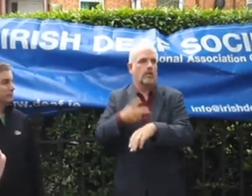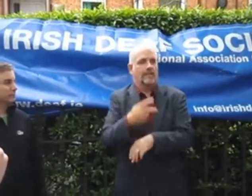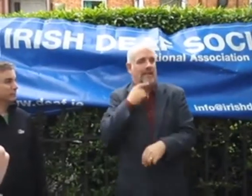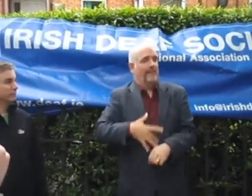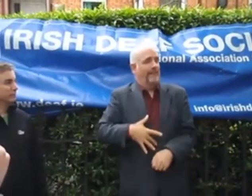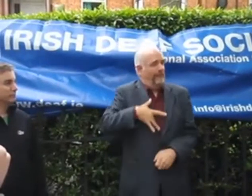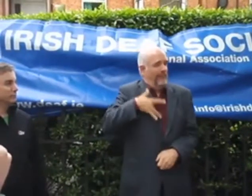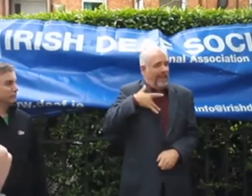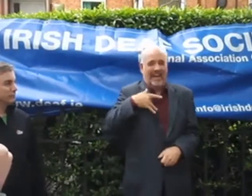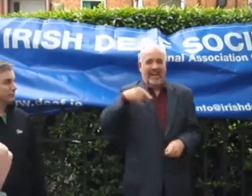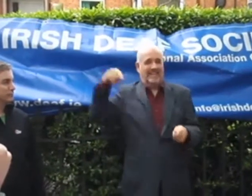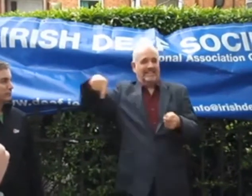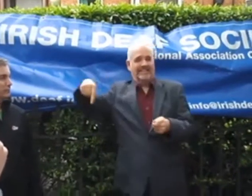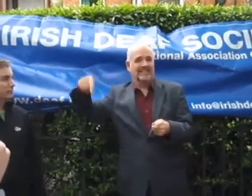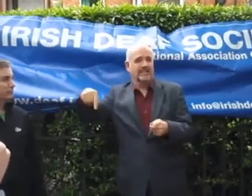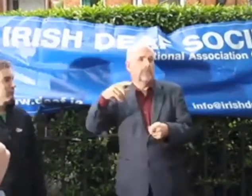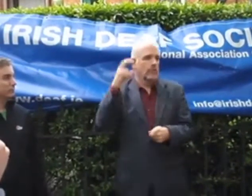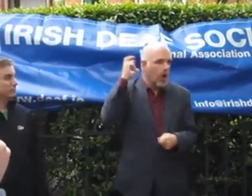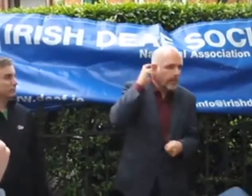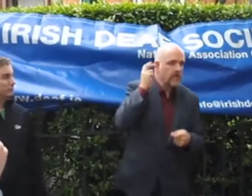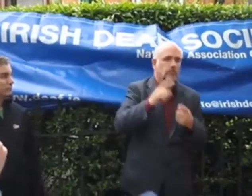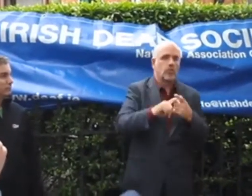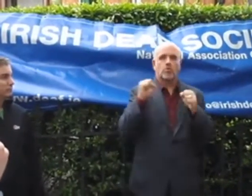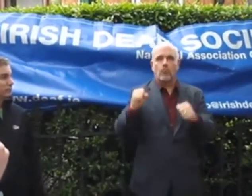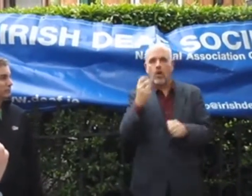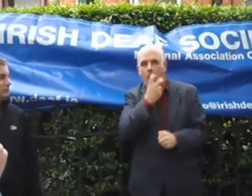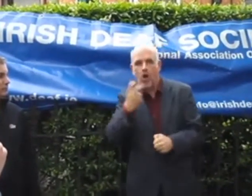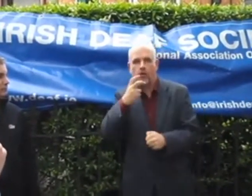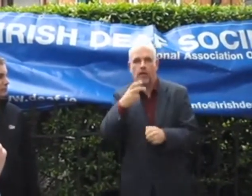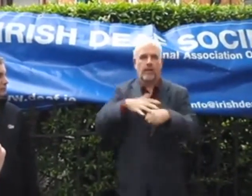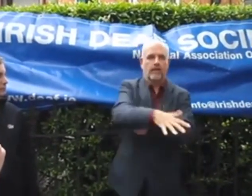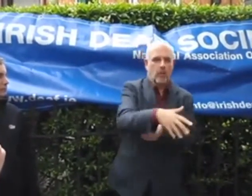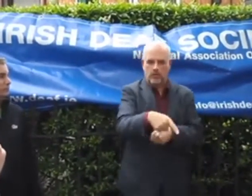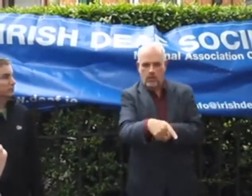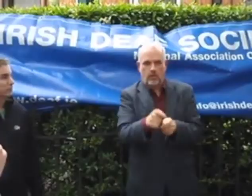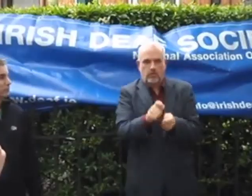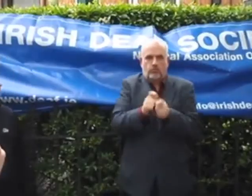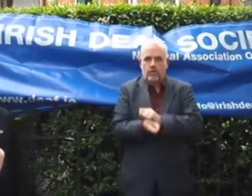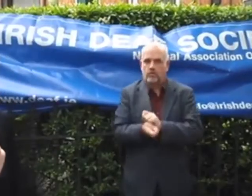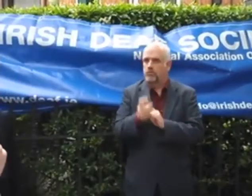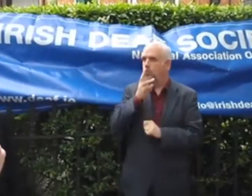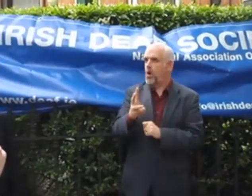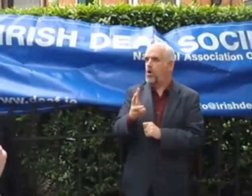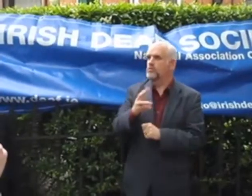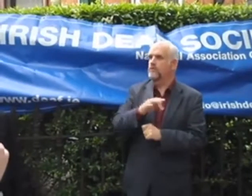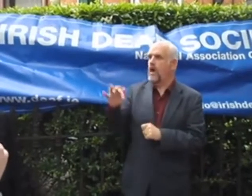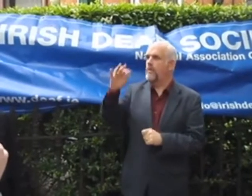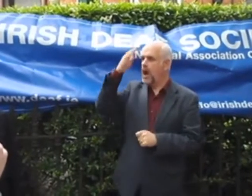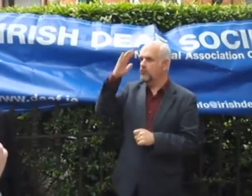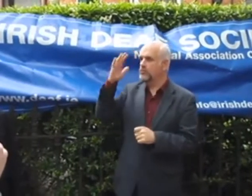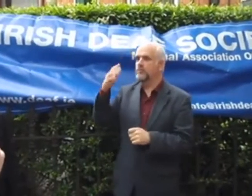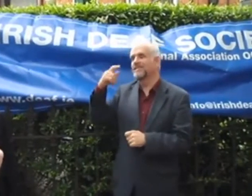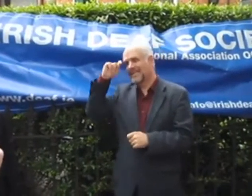parliament, and it looks as if the lobby groups who are supporting popular implantation and the